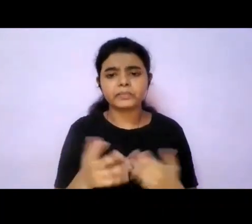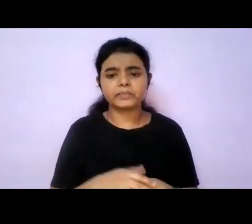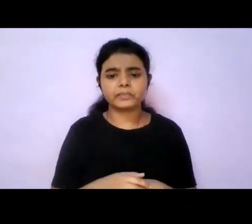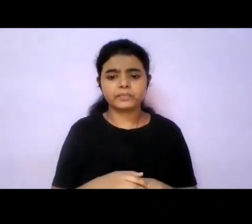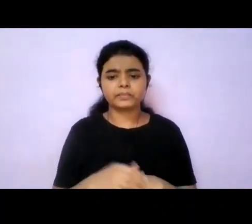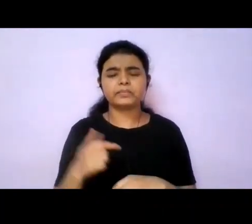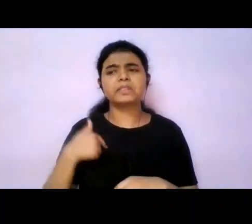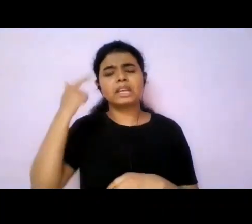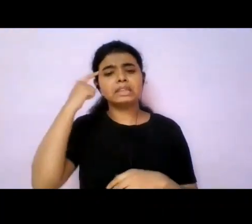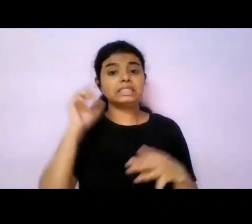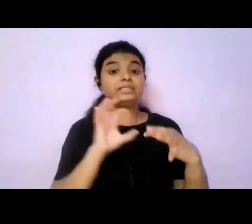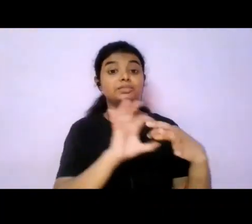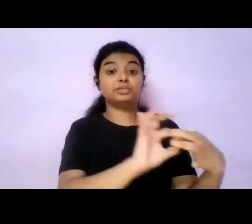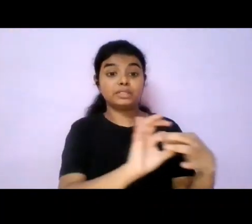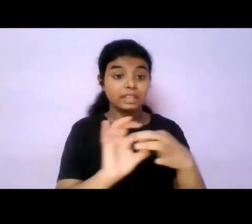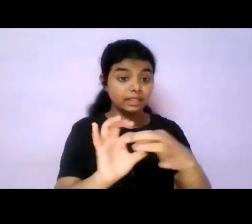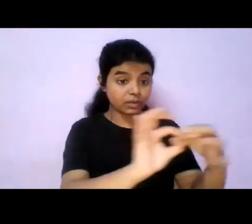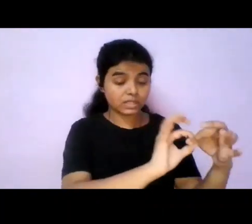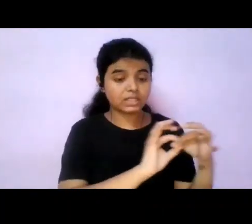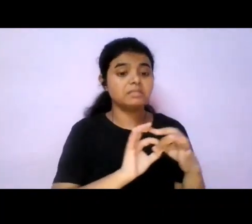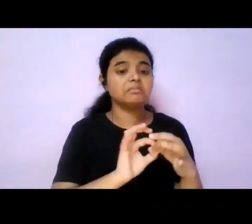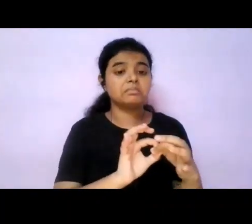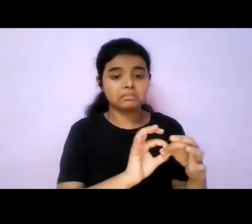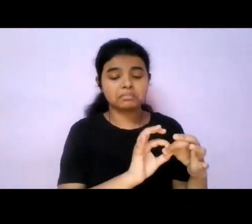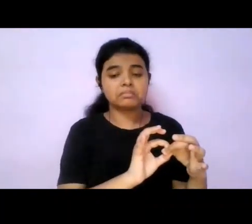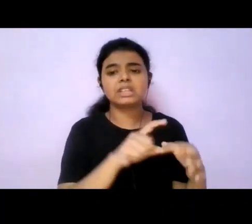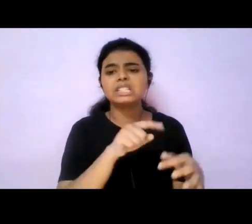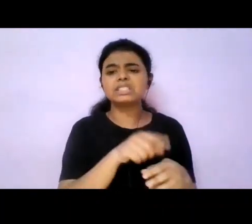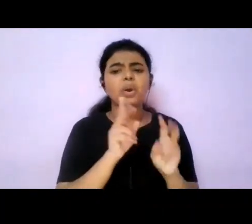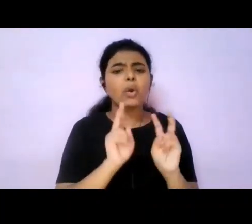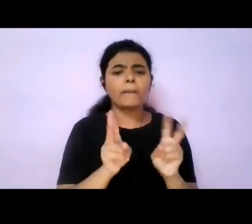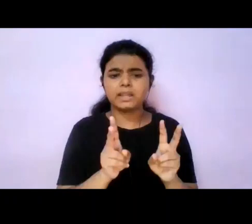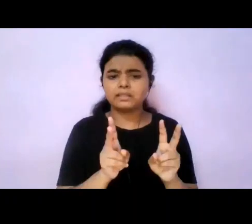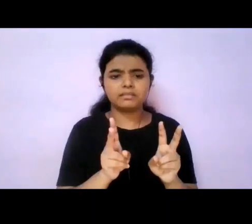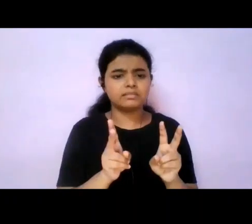And these connectivities are very common.